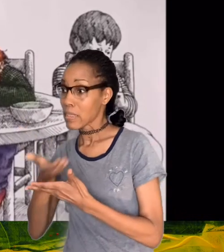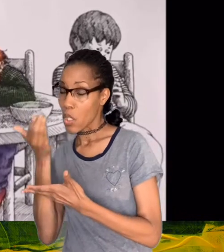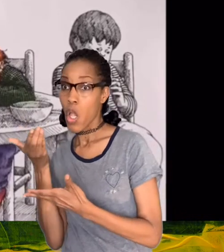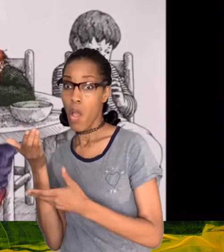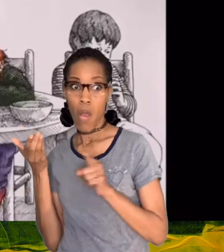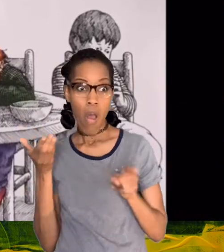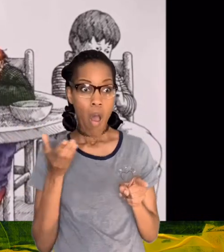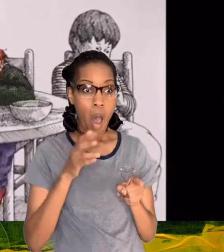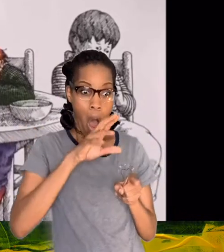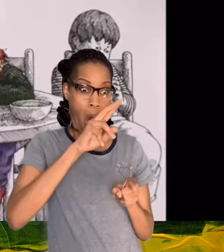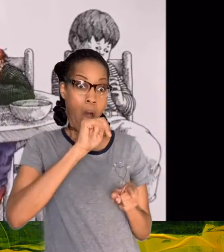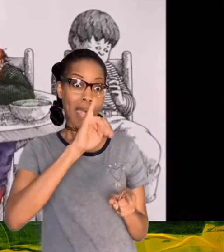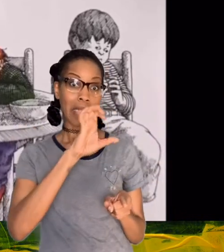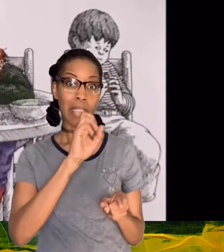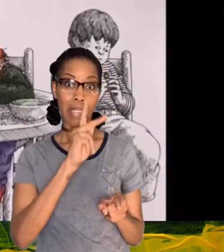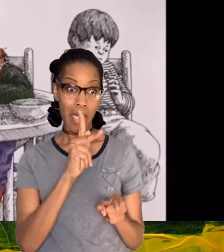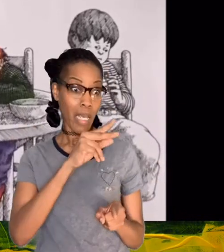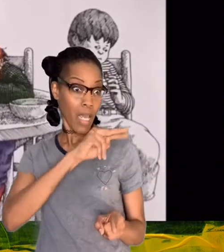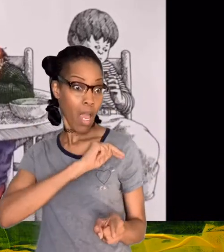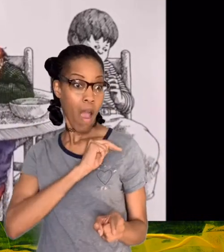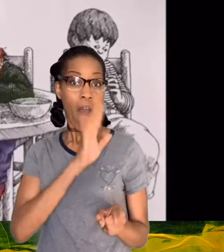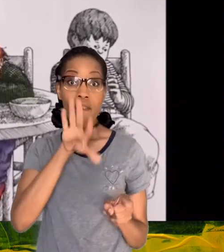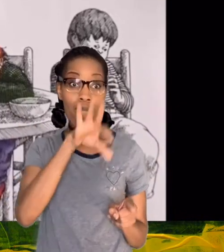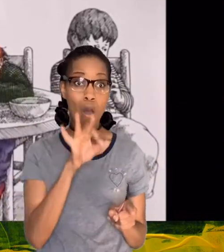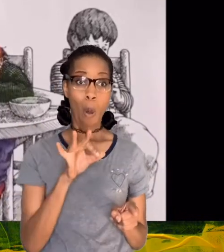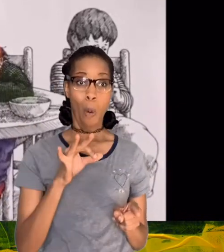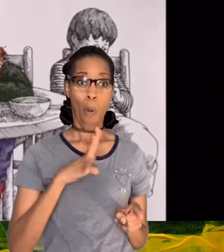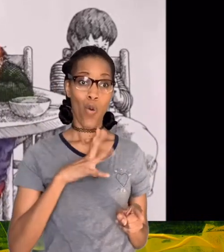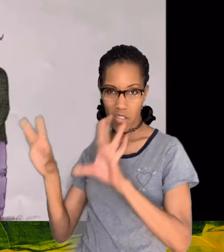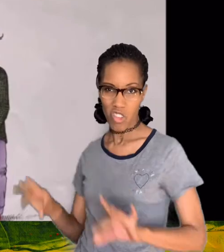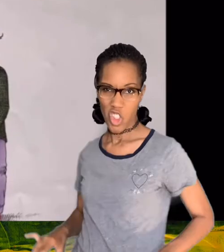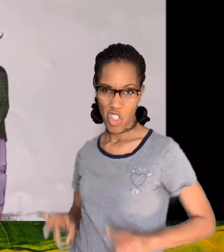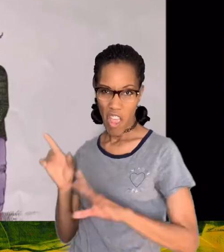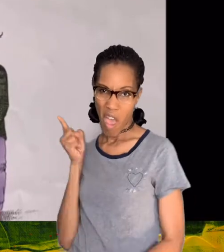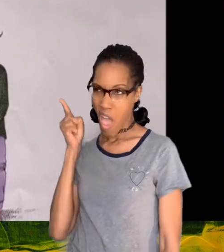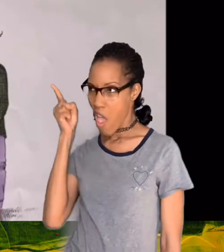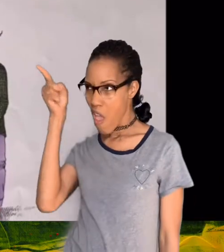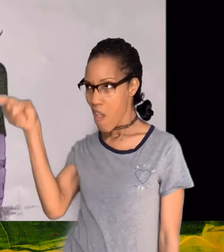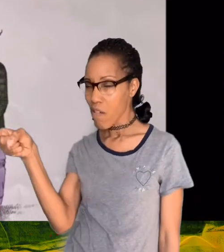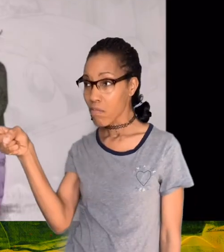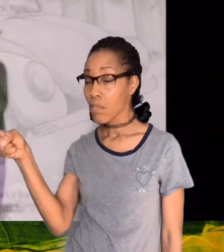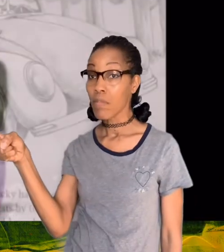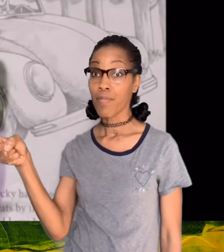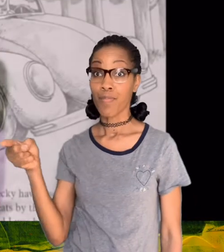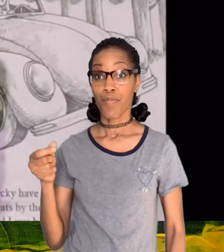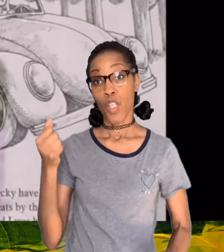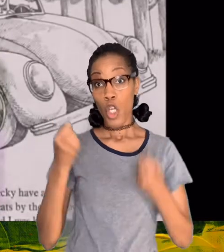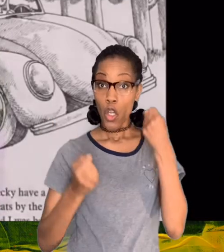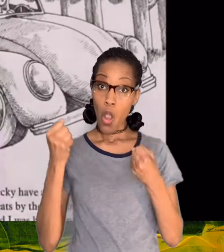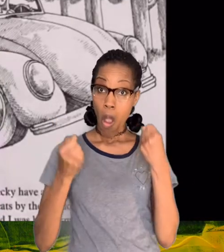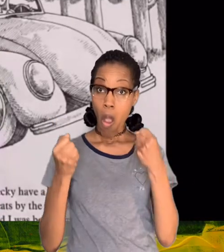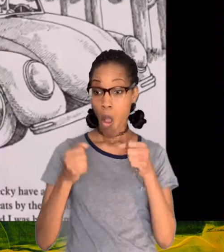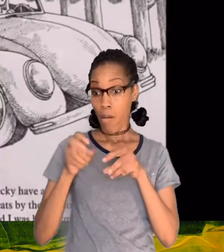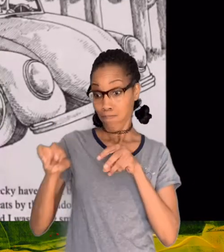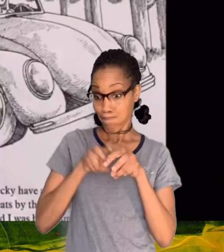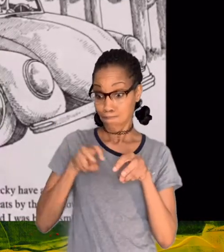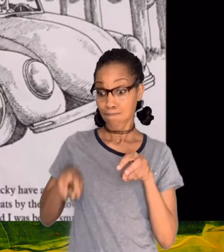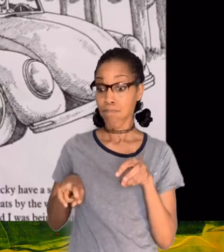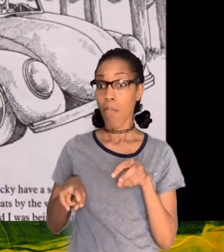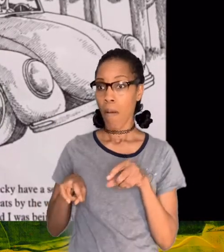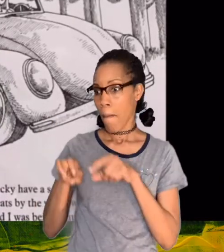junior undercover agent code ring in his breakfast cereal box. But in my breakfast cereal box, all